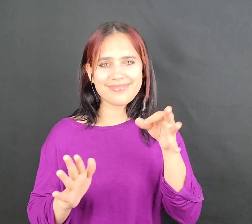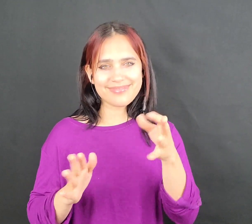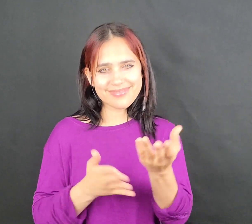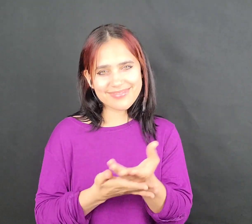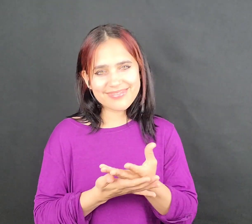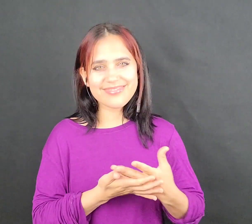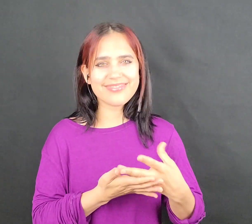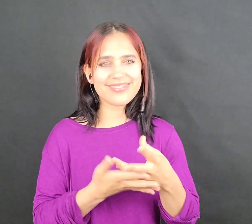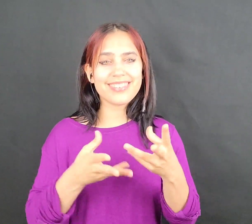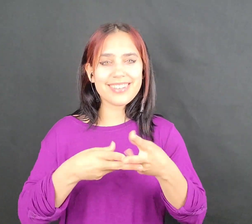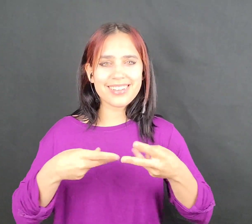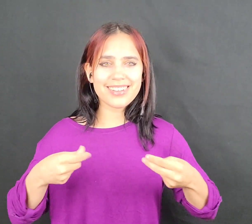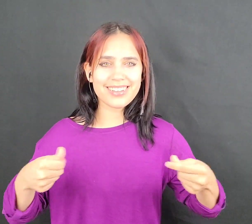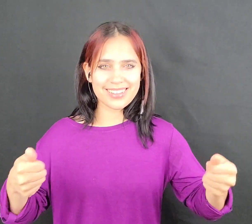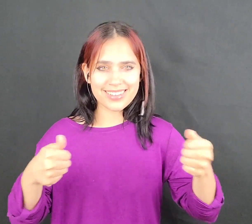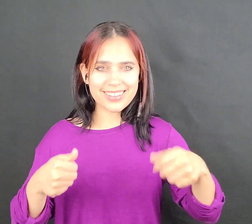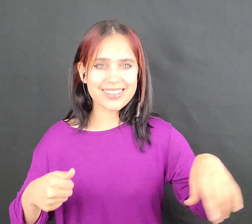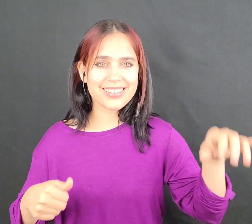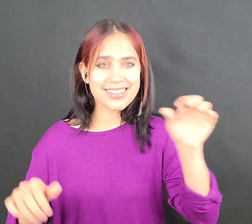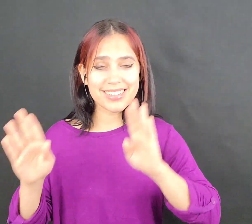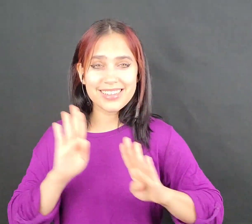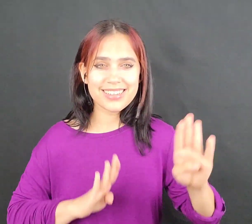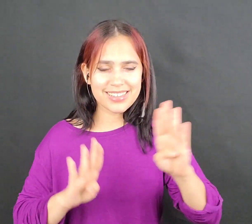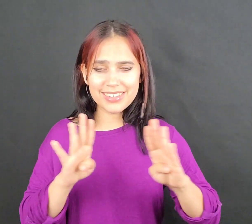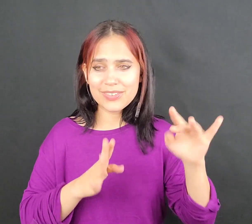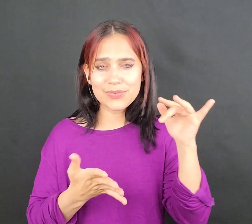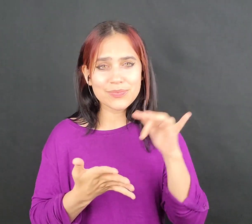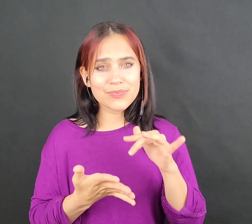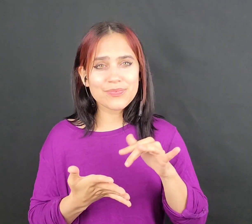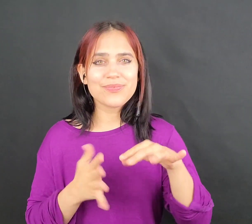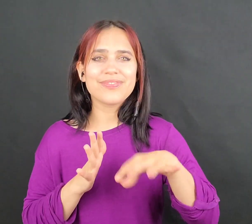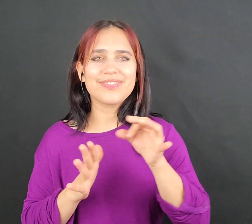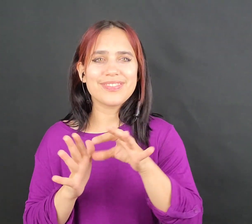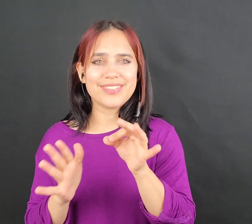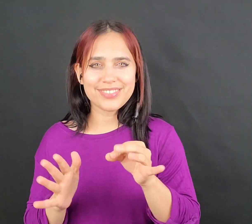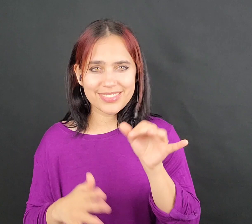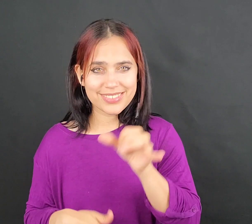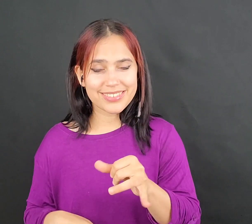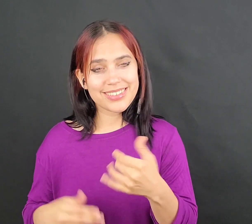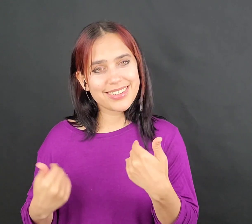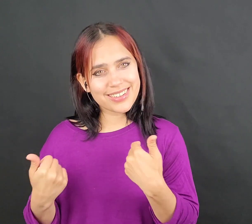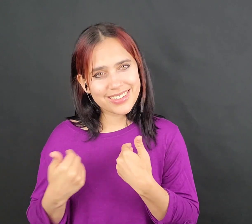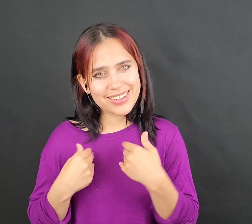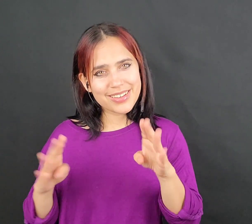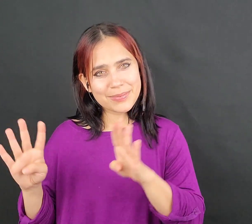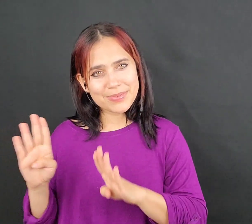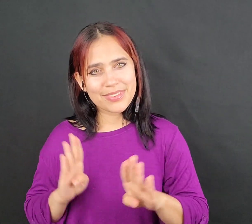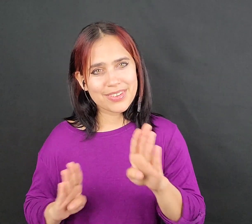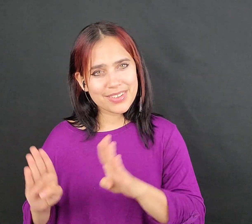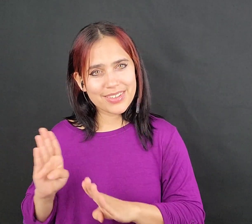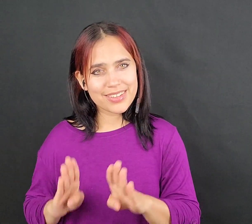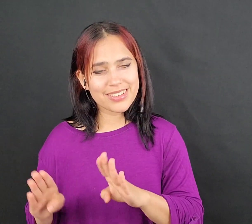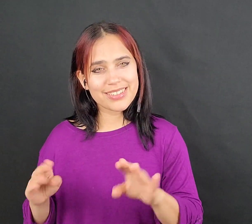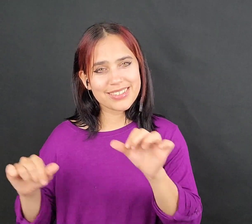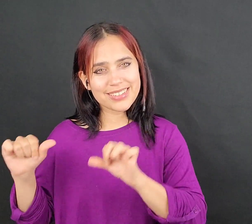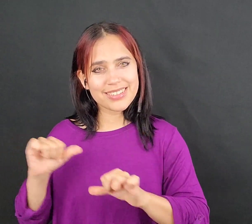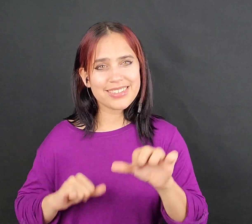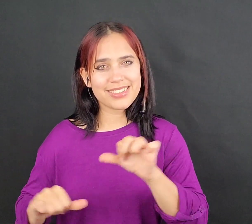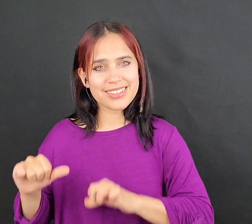in zero gravity. They are most likely the result of capillary forces acting on tiny water droplets, a